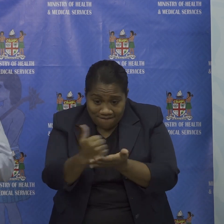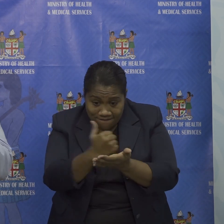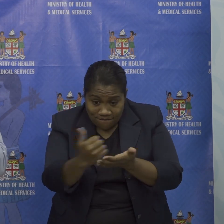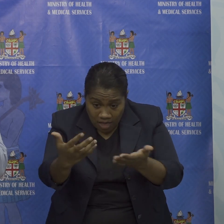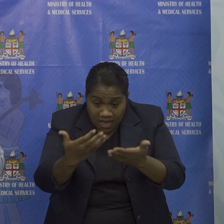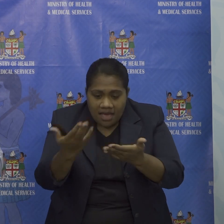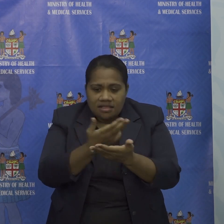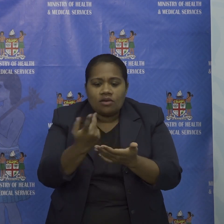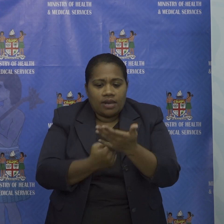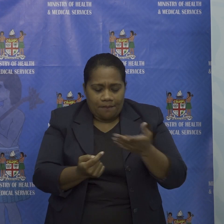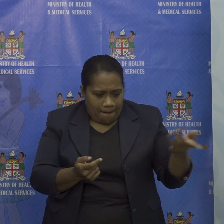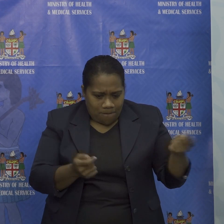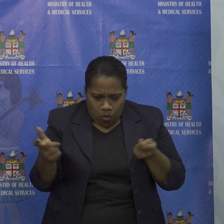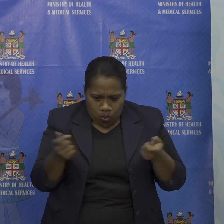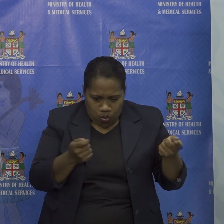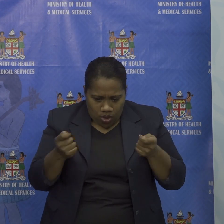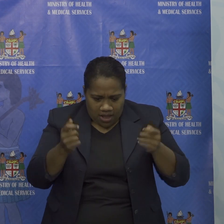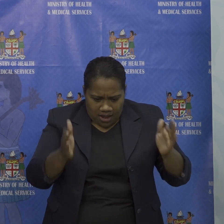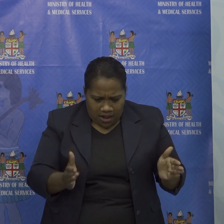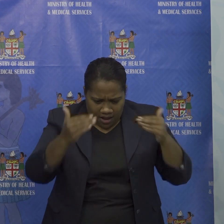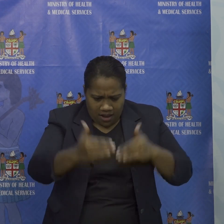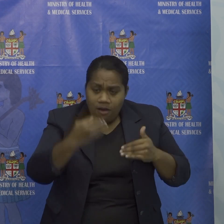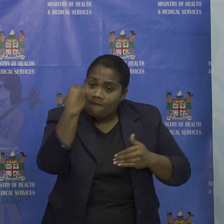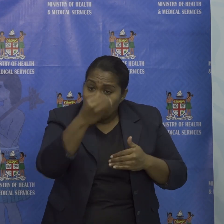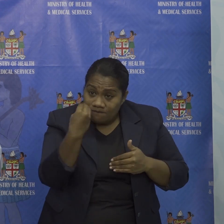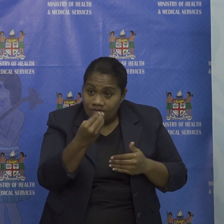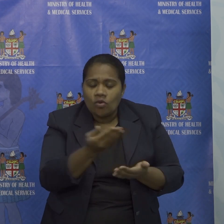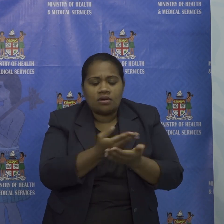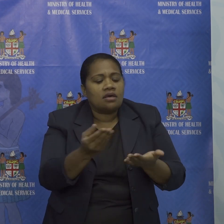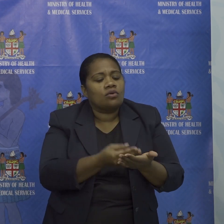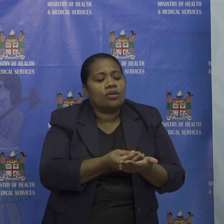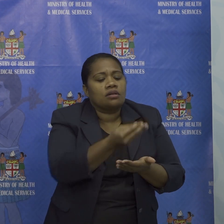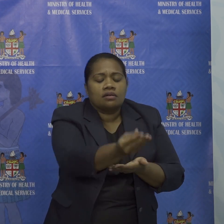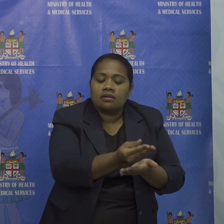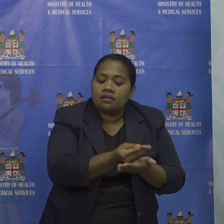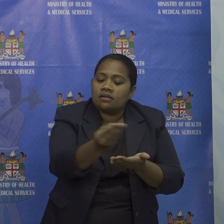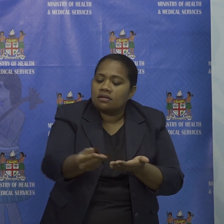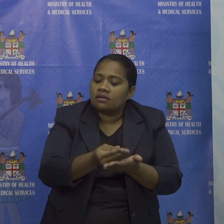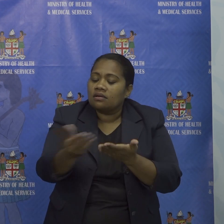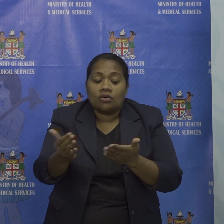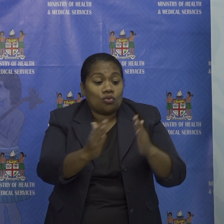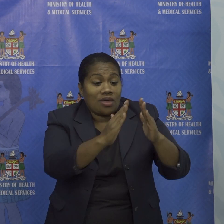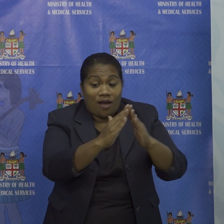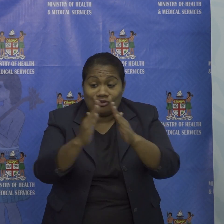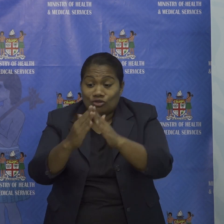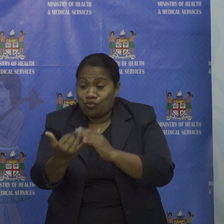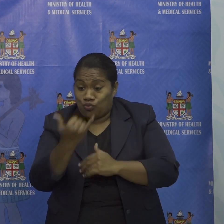few distribution, 3 packets, and they'll distribute it according to the house that asks for it.